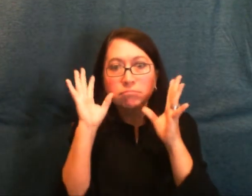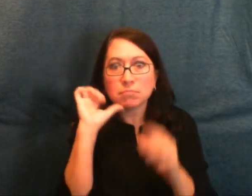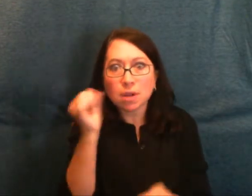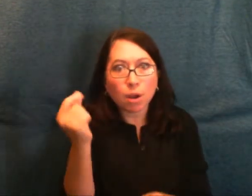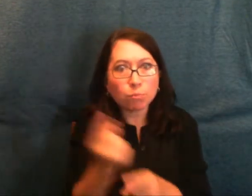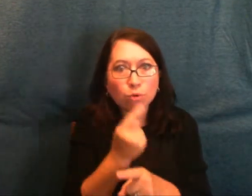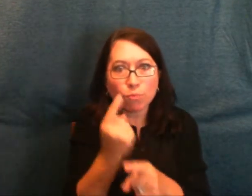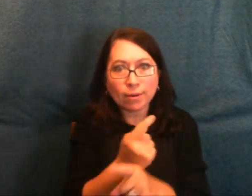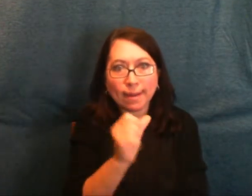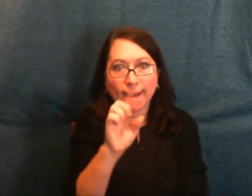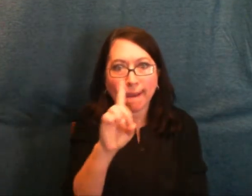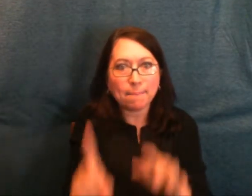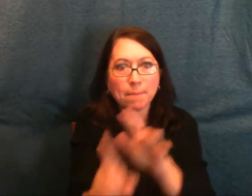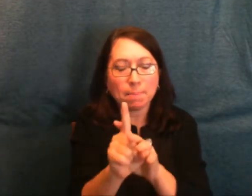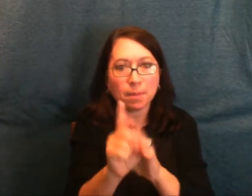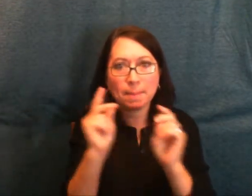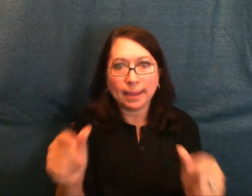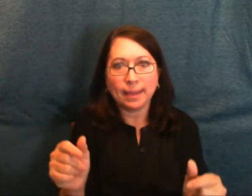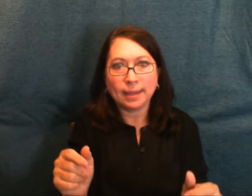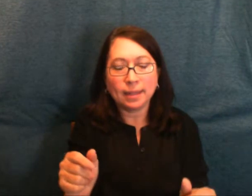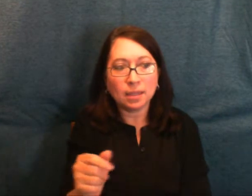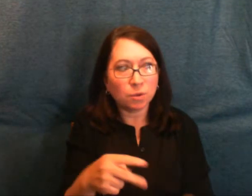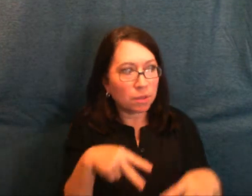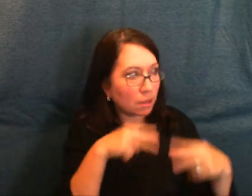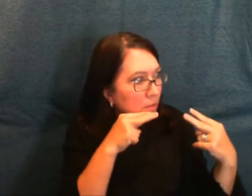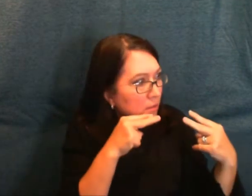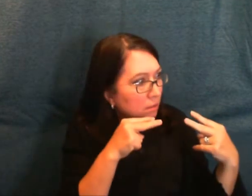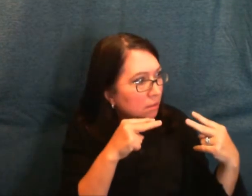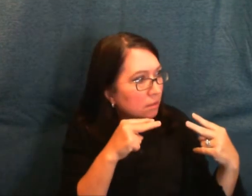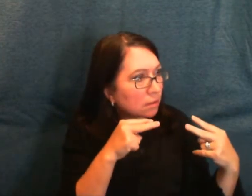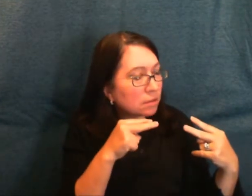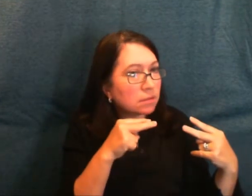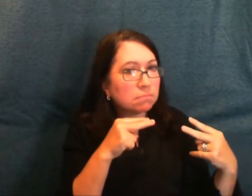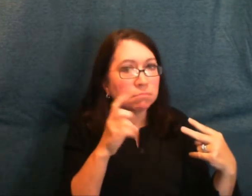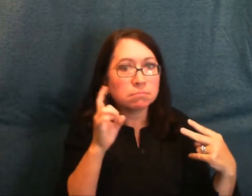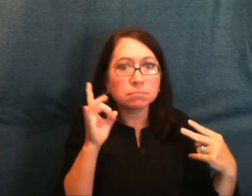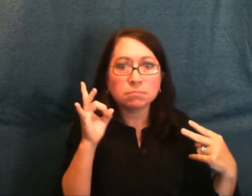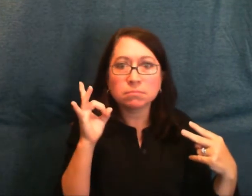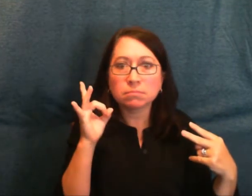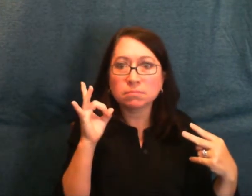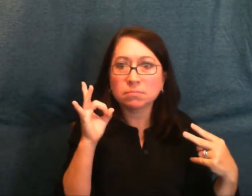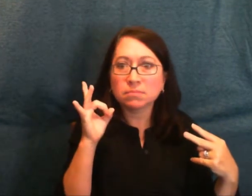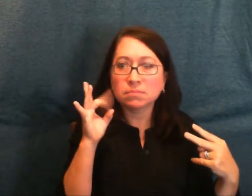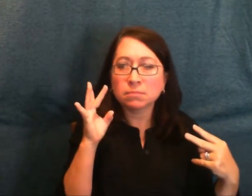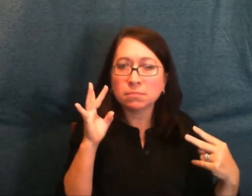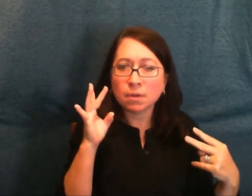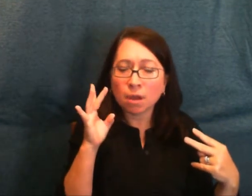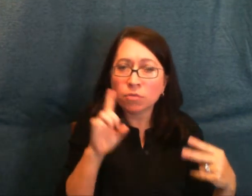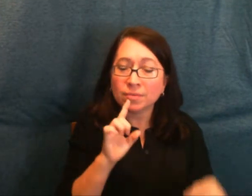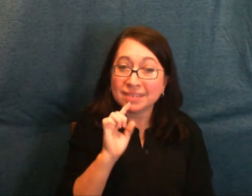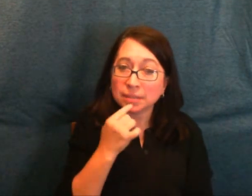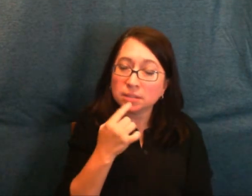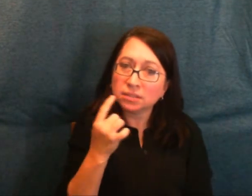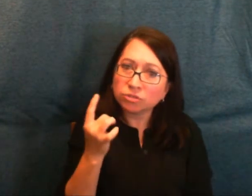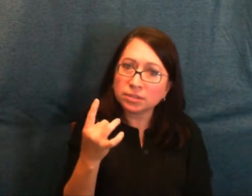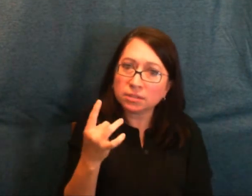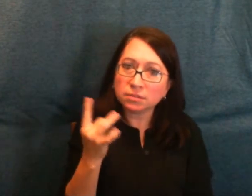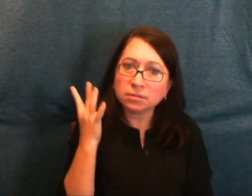immediately. And we became even more scared because we realized the depth of this ad. And I know we've